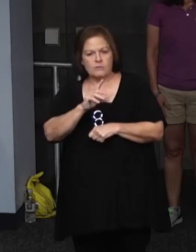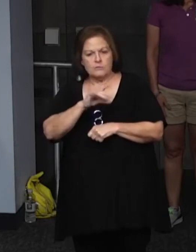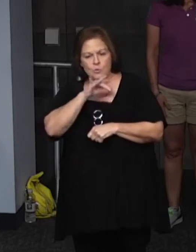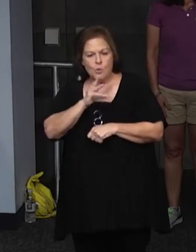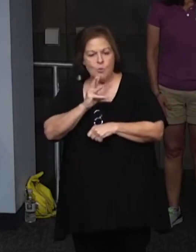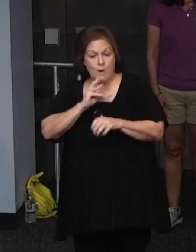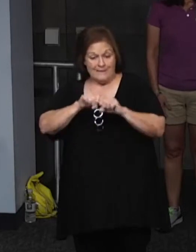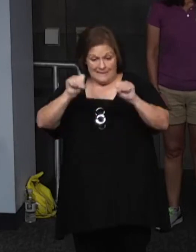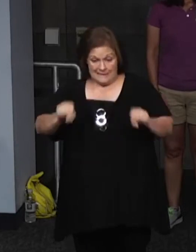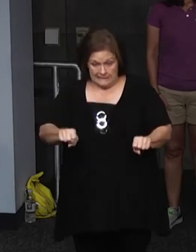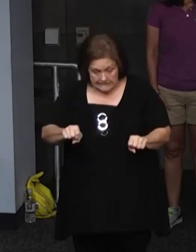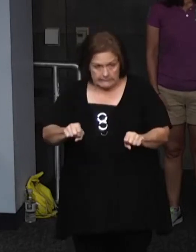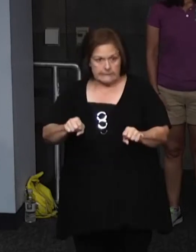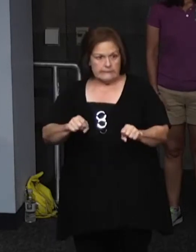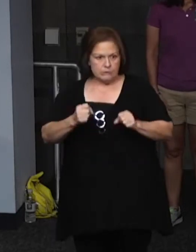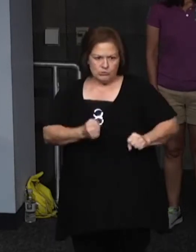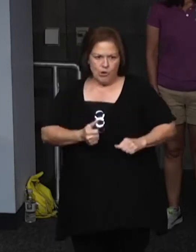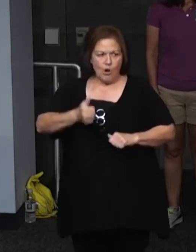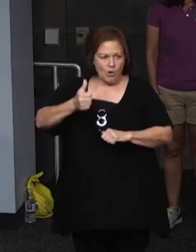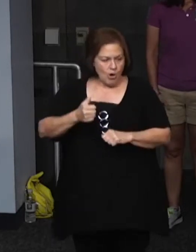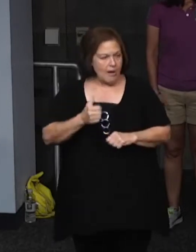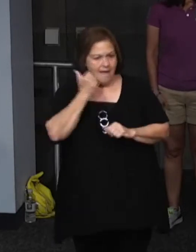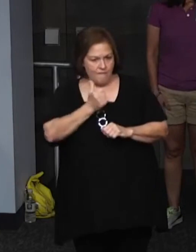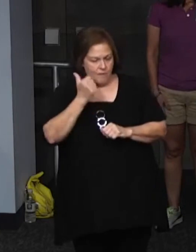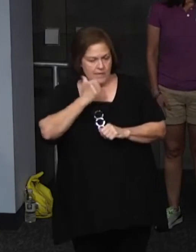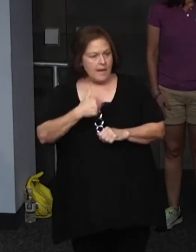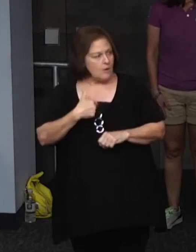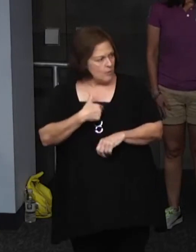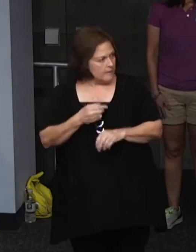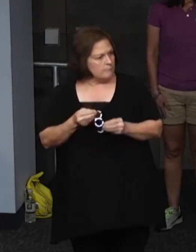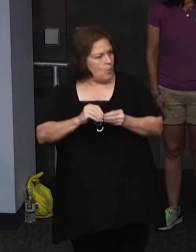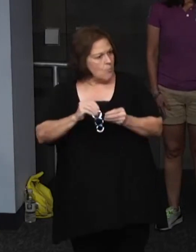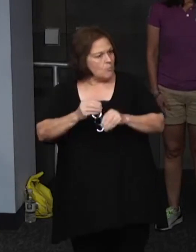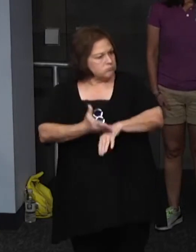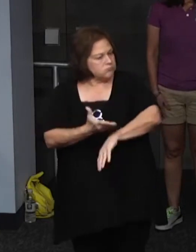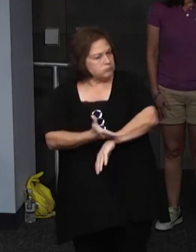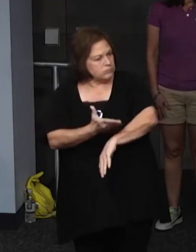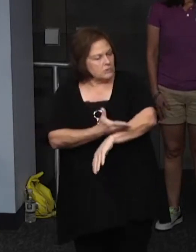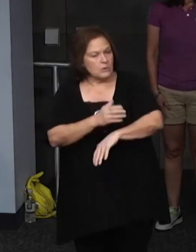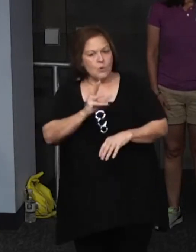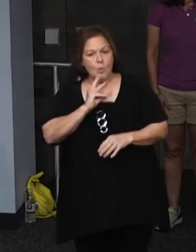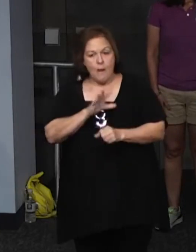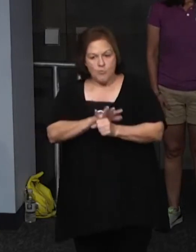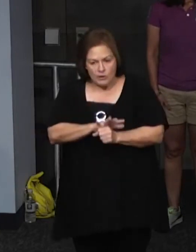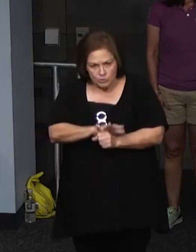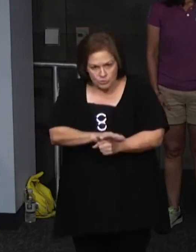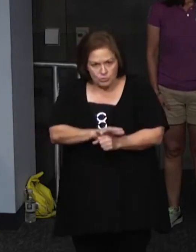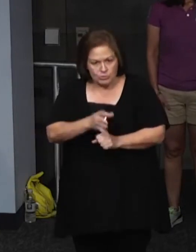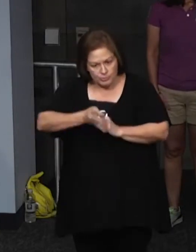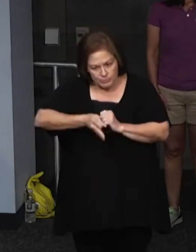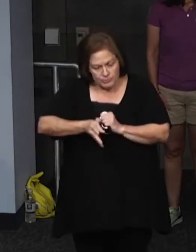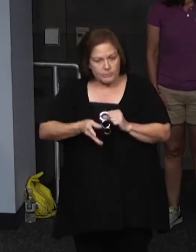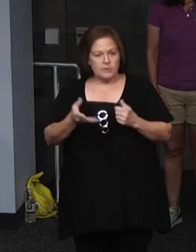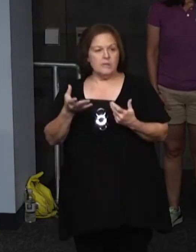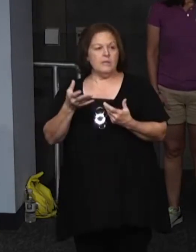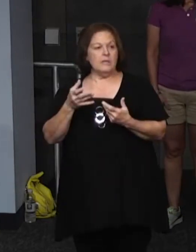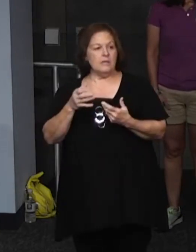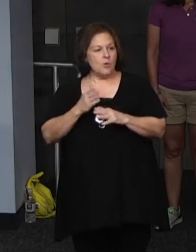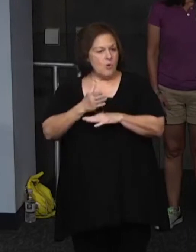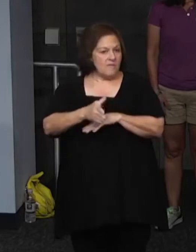And Mark Drews is going to give, every day we make more progress on the water pressure. Every day we make more progress on the